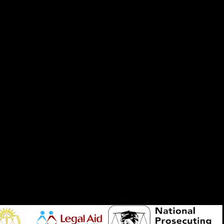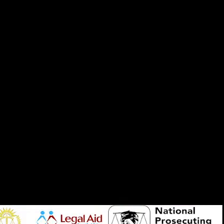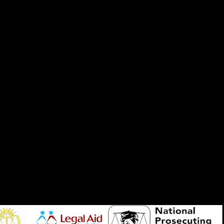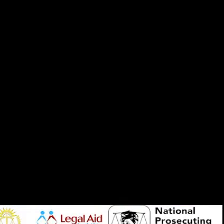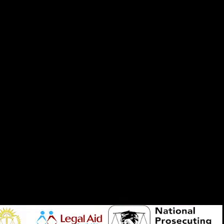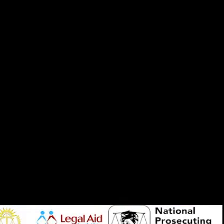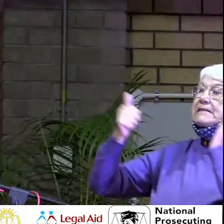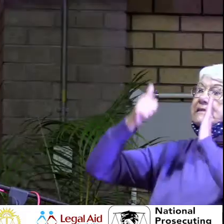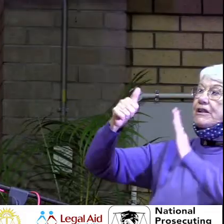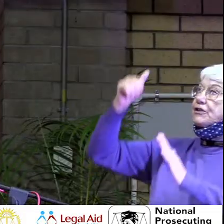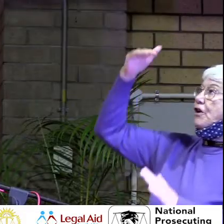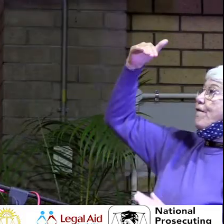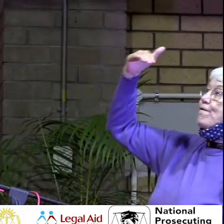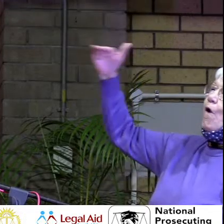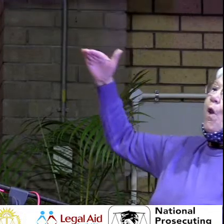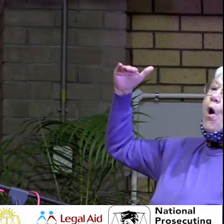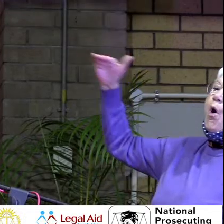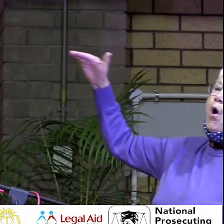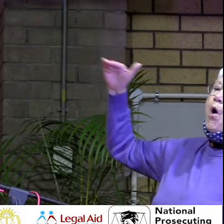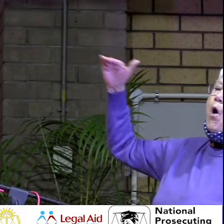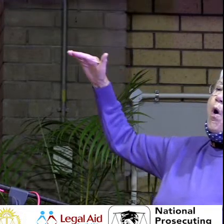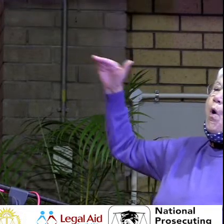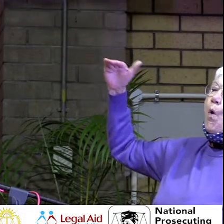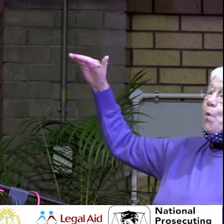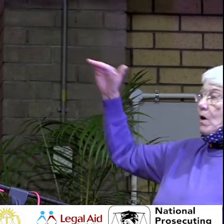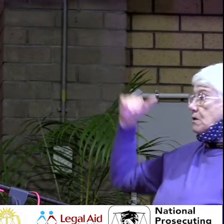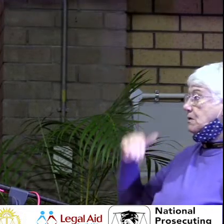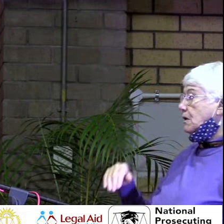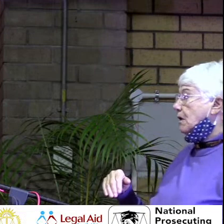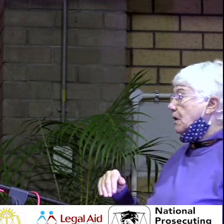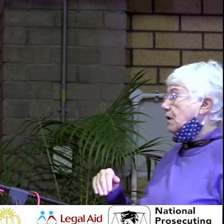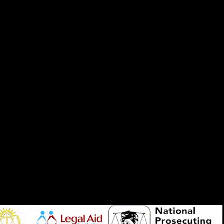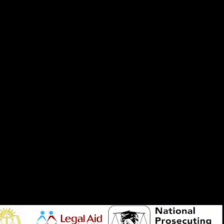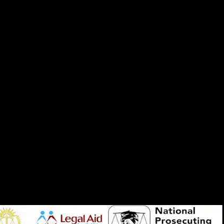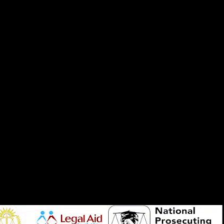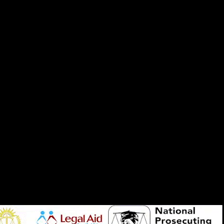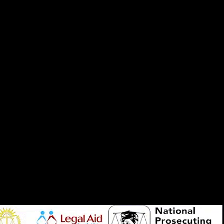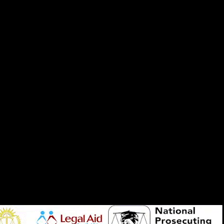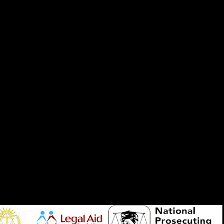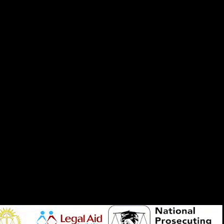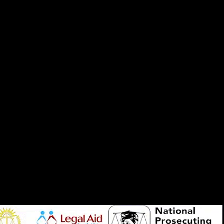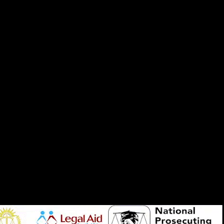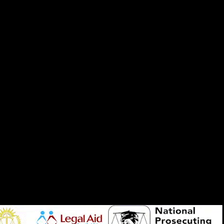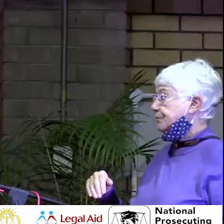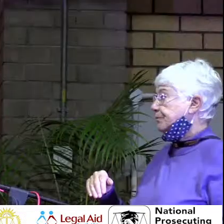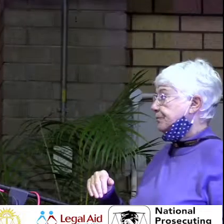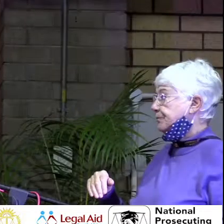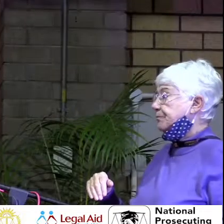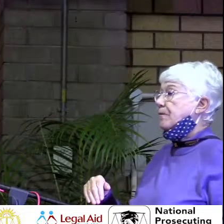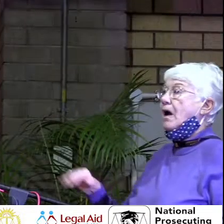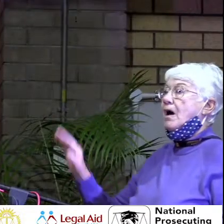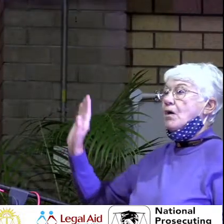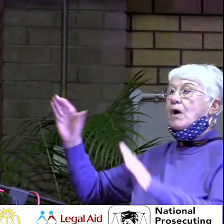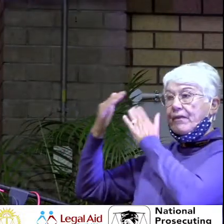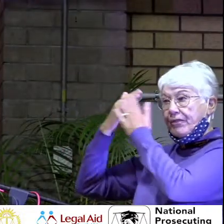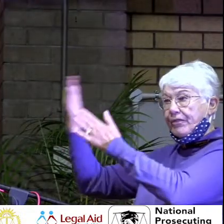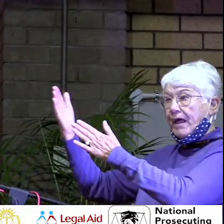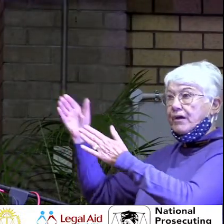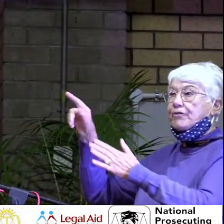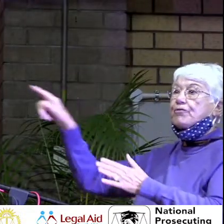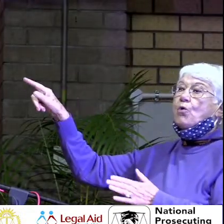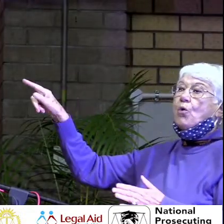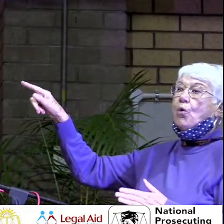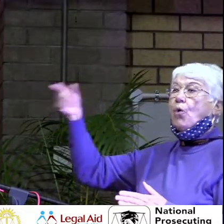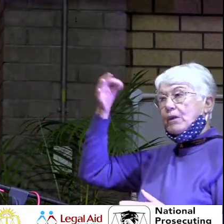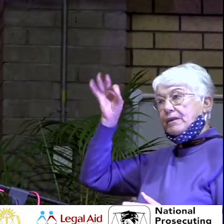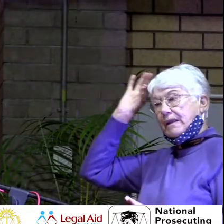Deputy Minister and the Department of Justice, thank you so much for this initiative.